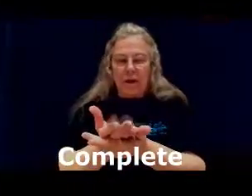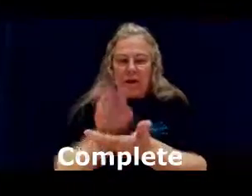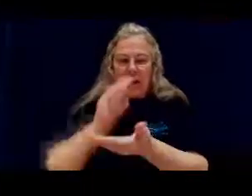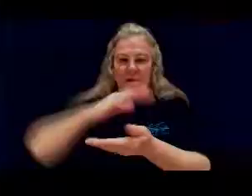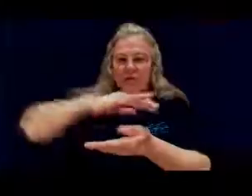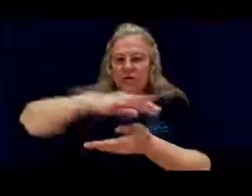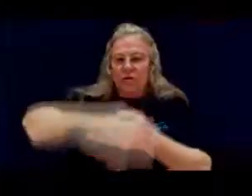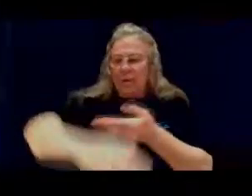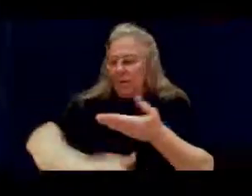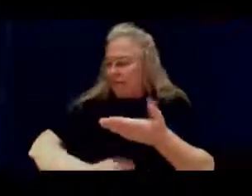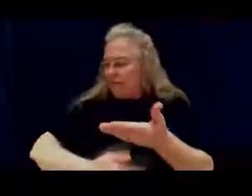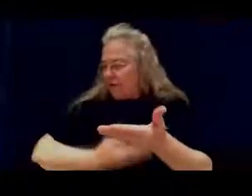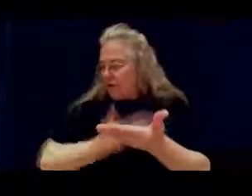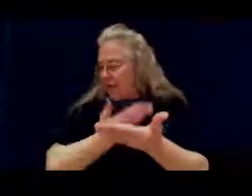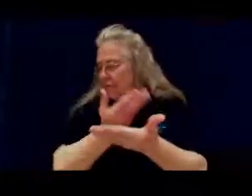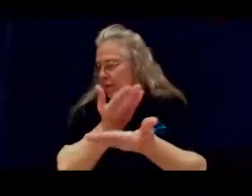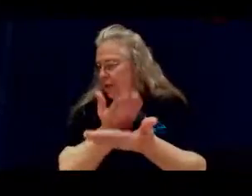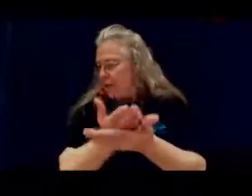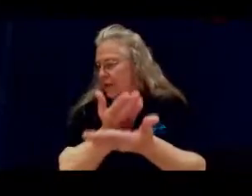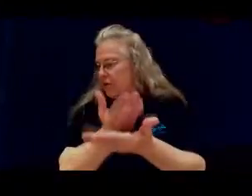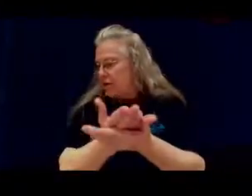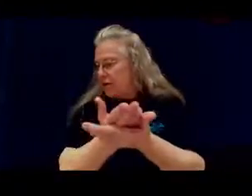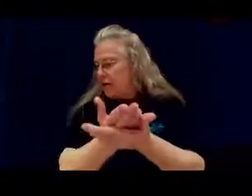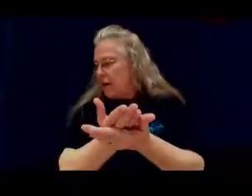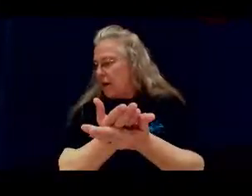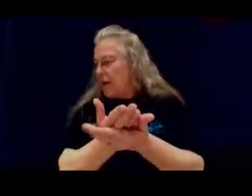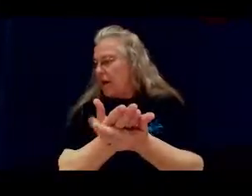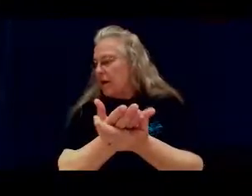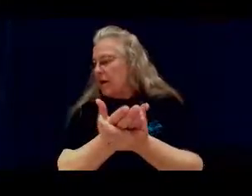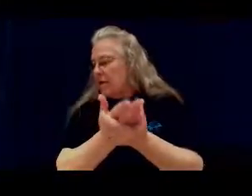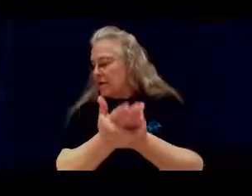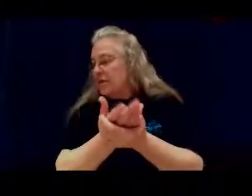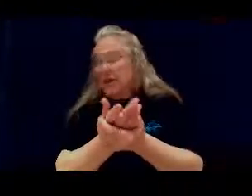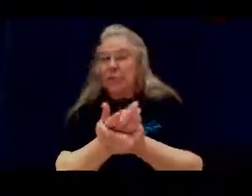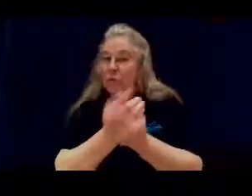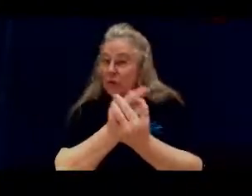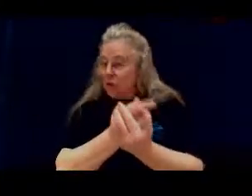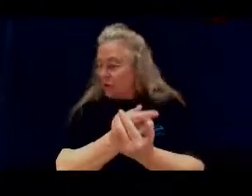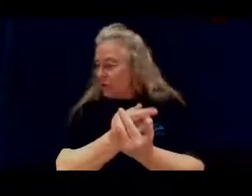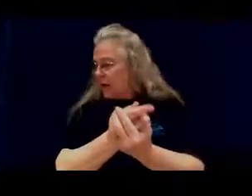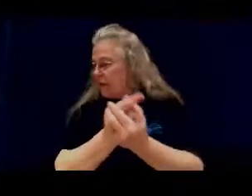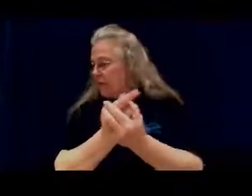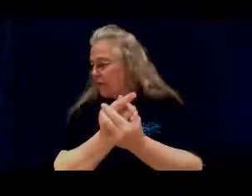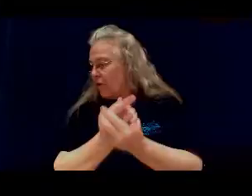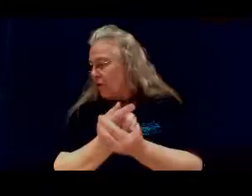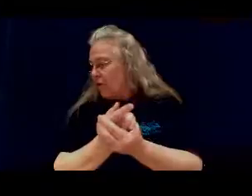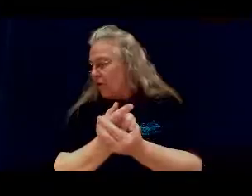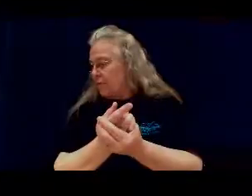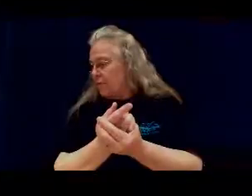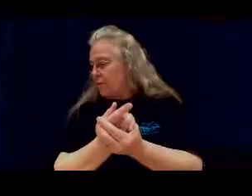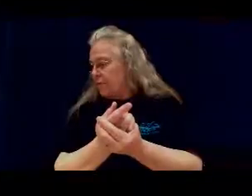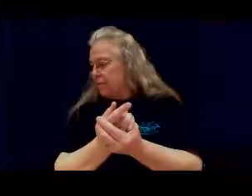hand. Scrape everything up and put it into your non-dominant hand, the same as we looked at for all.